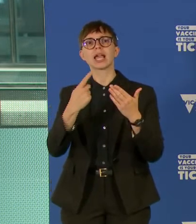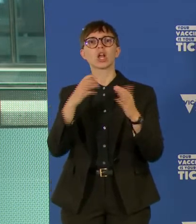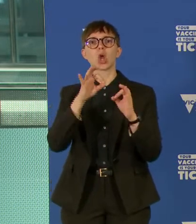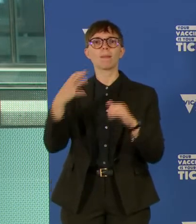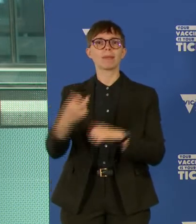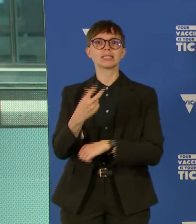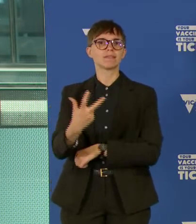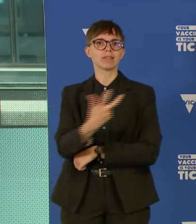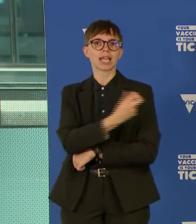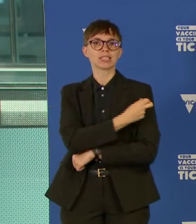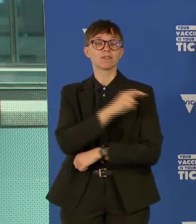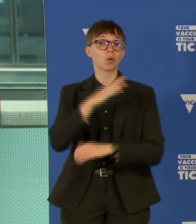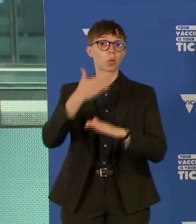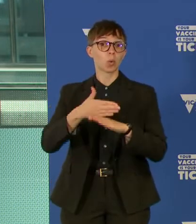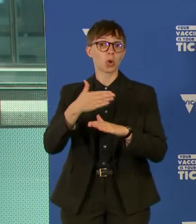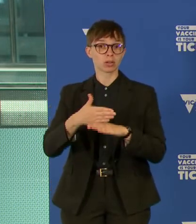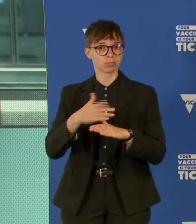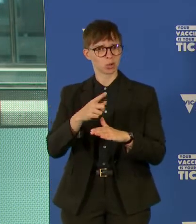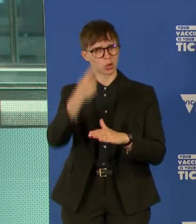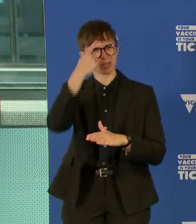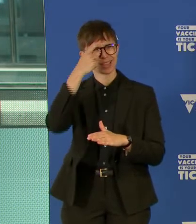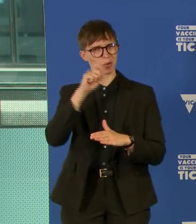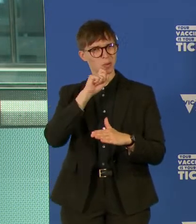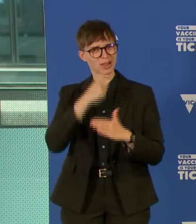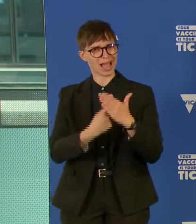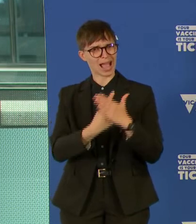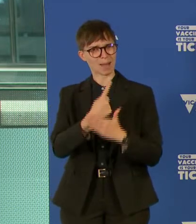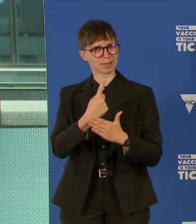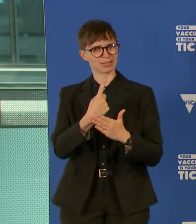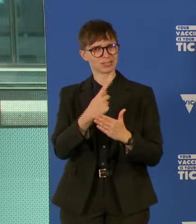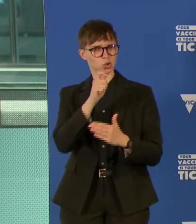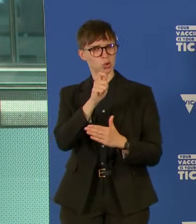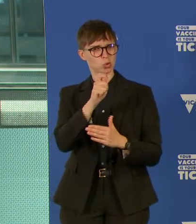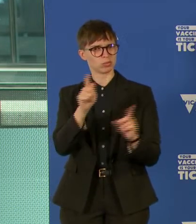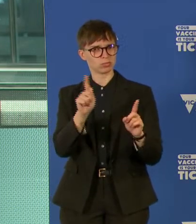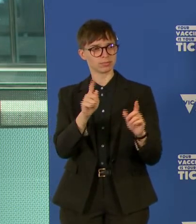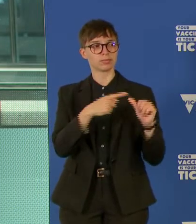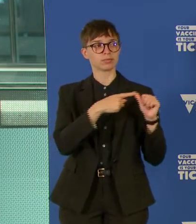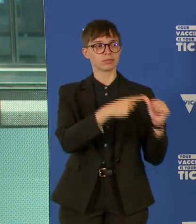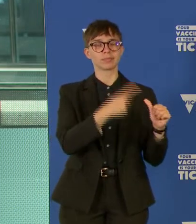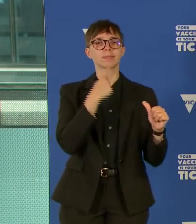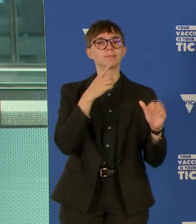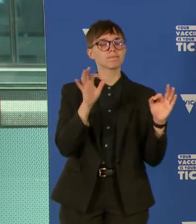made a recommendation of a transition out of those mandates, but they need to be worked through industry